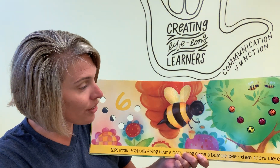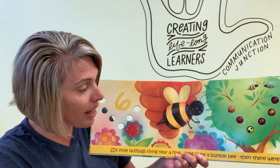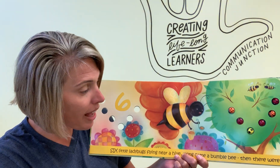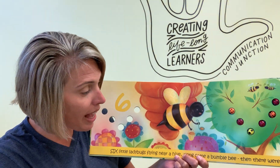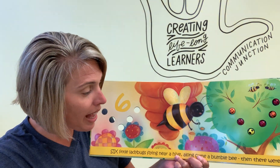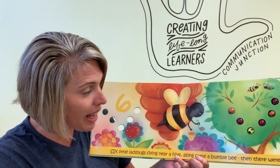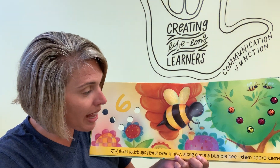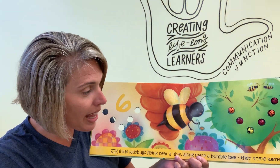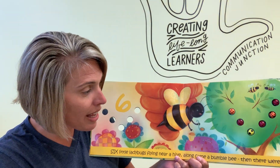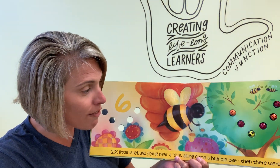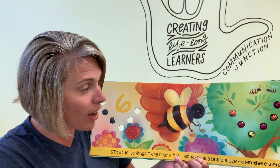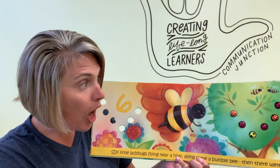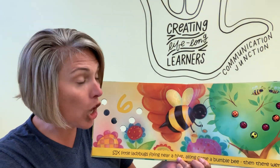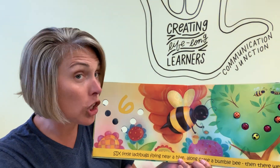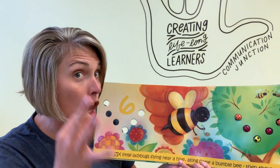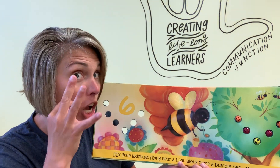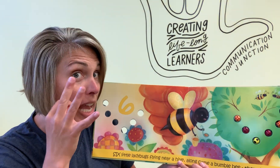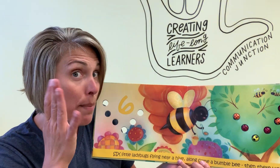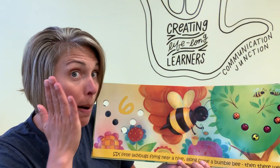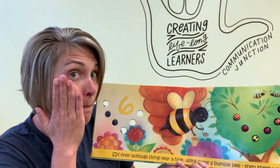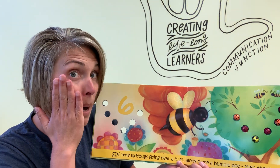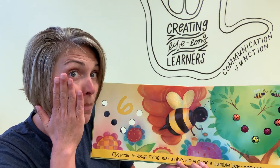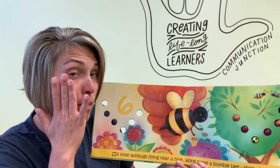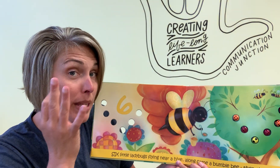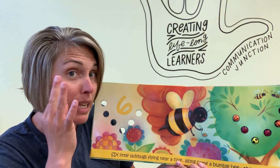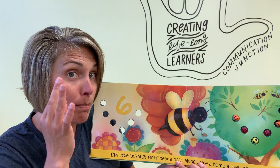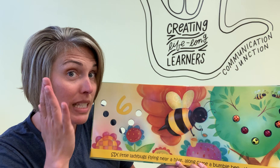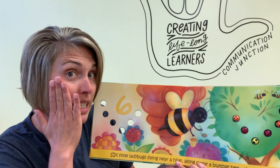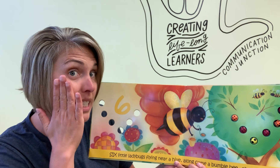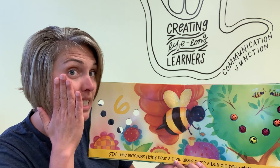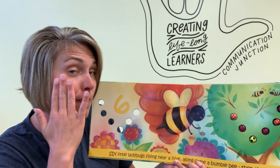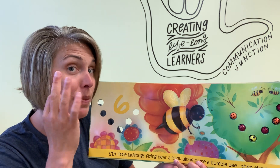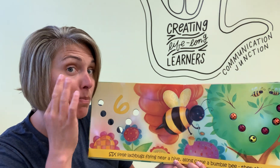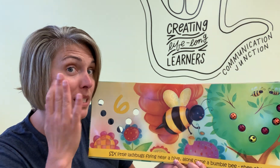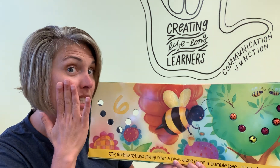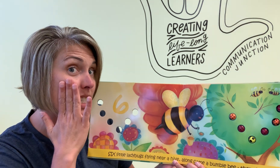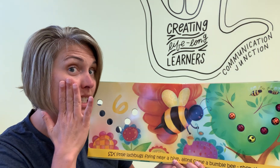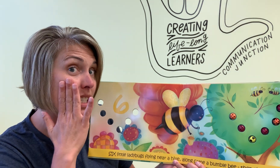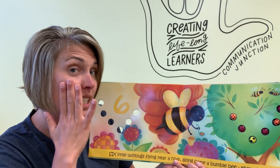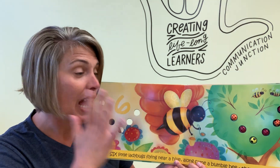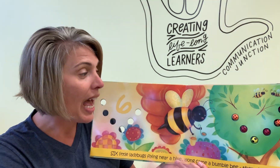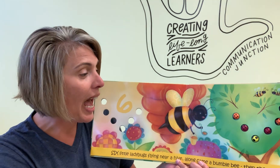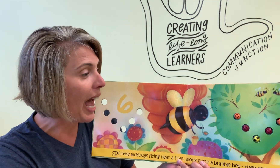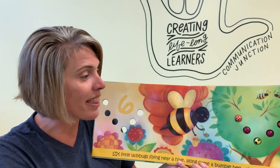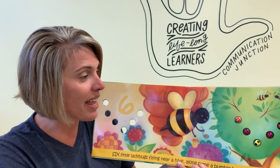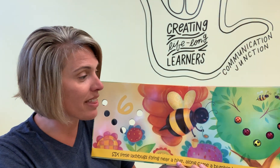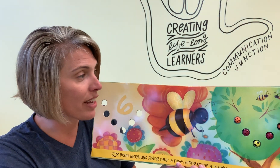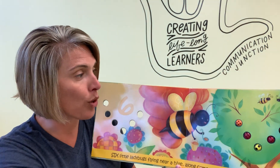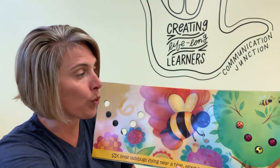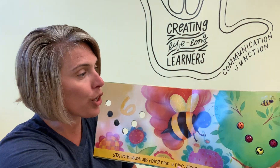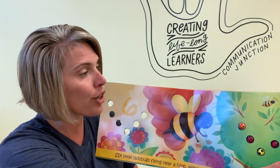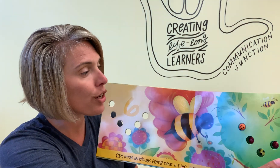the hive. Along came a bumblebee. Bzz, bzz. And then there